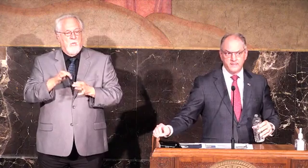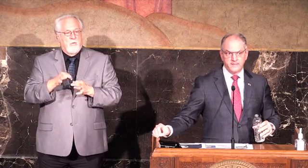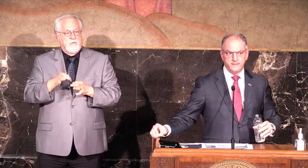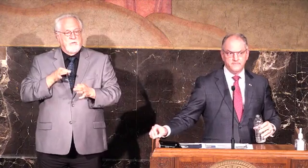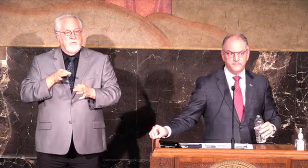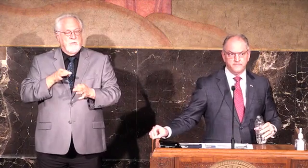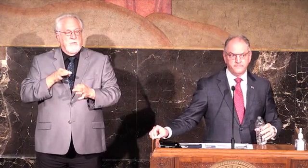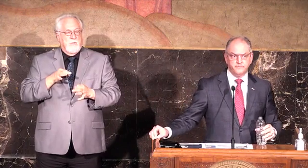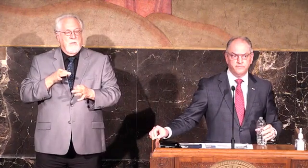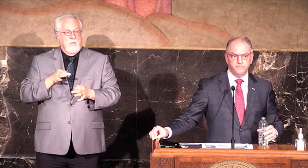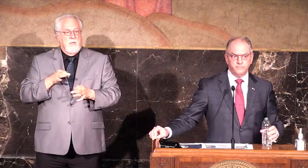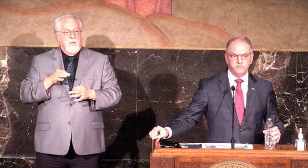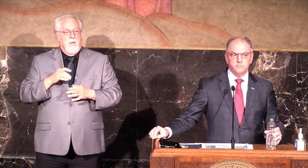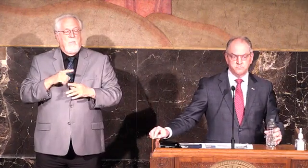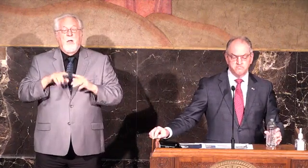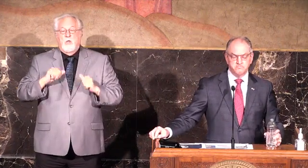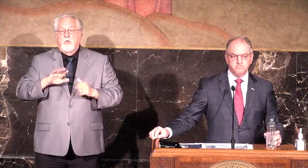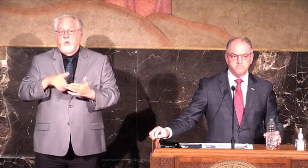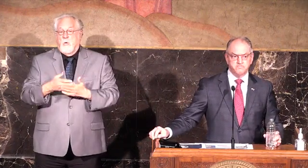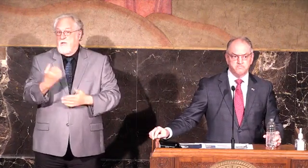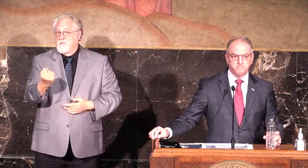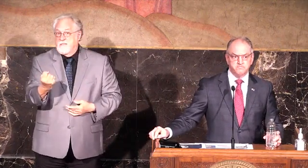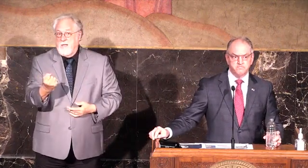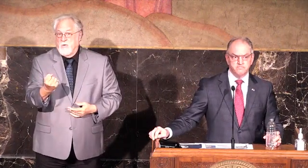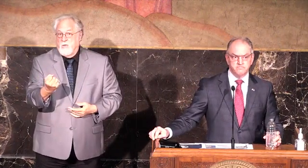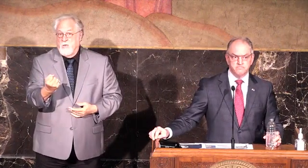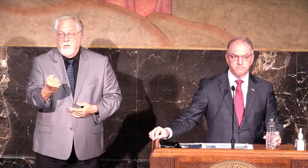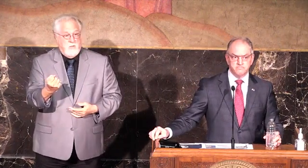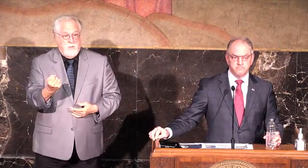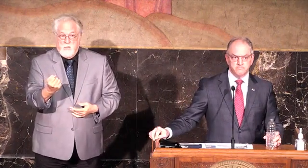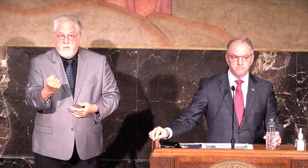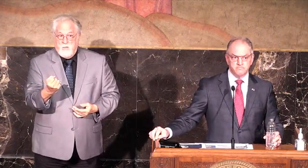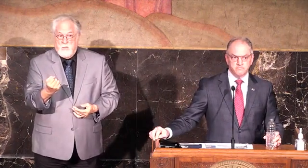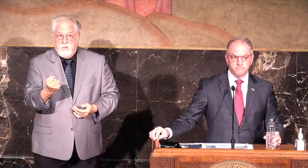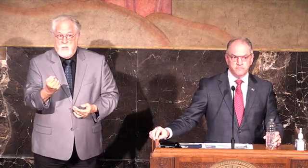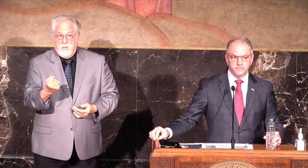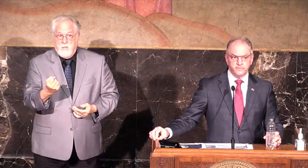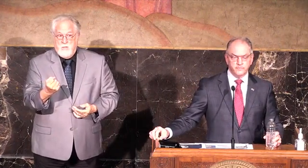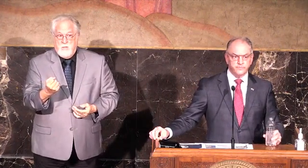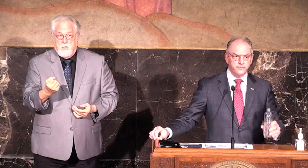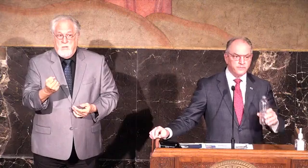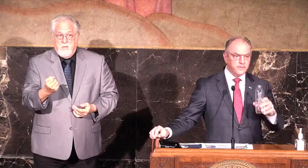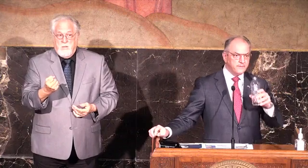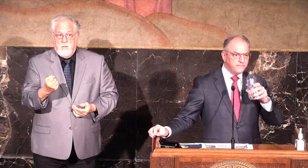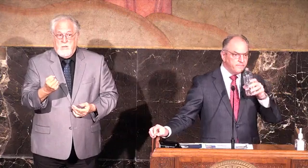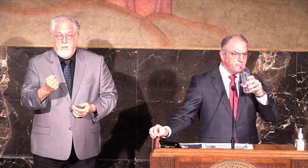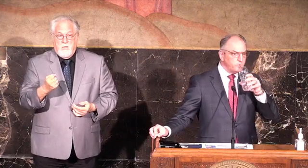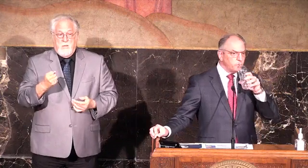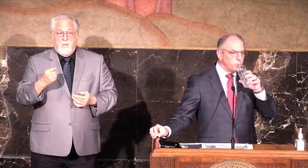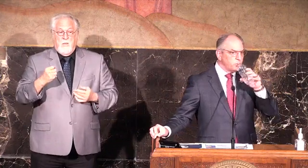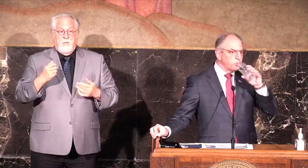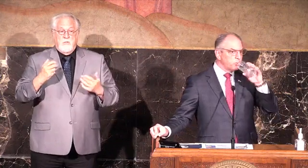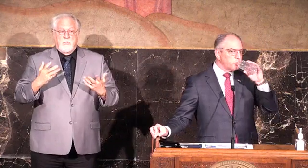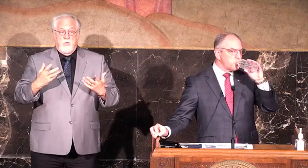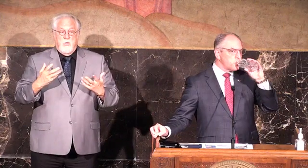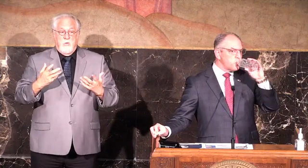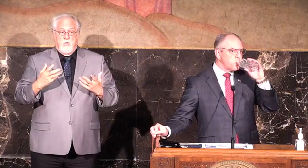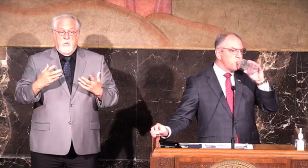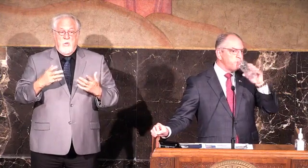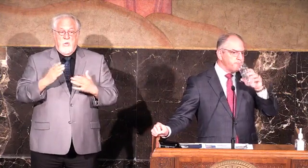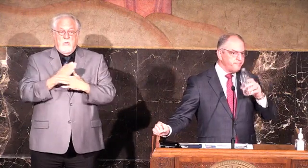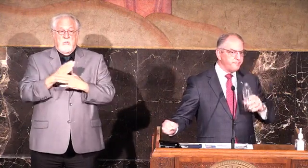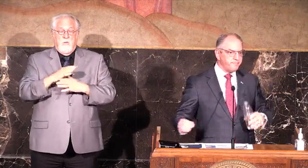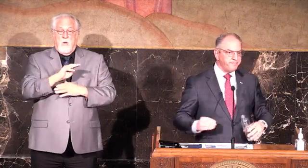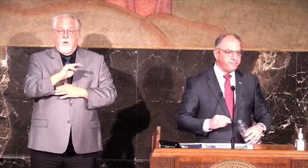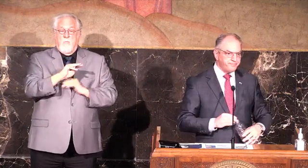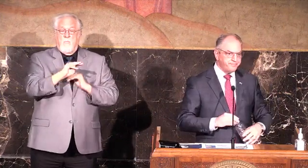spring. Yeah. So it could get here Saturday. Is there, and could hit somewhere between Morgan City and